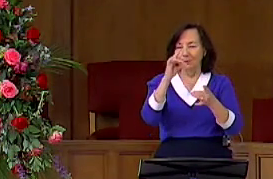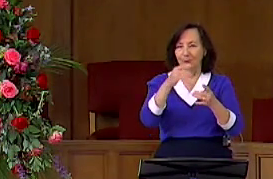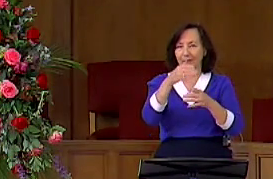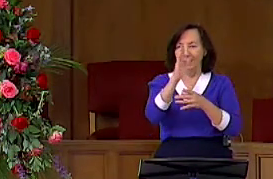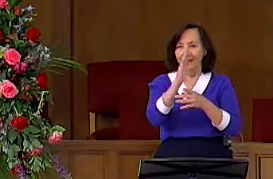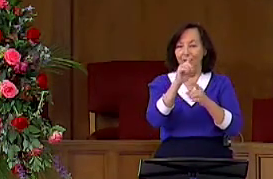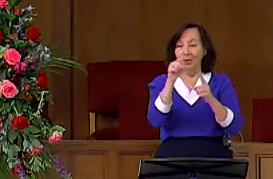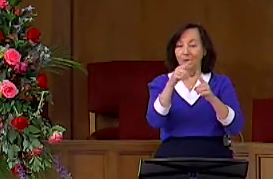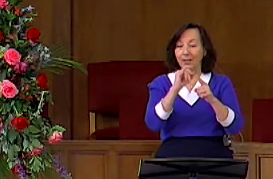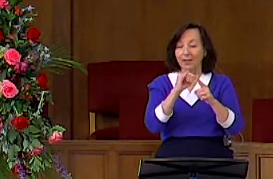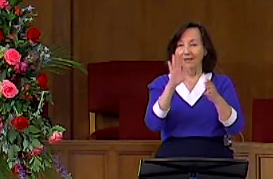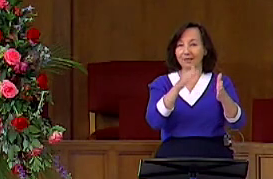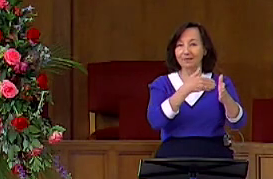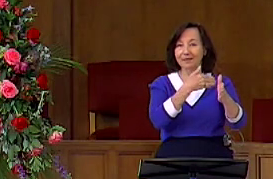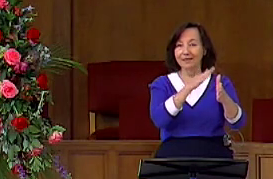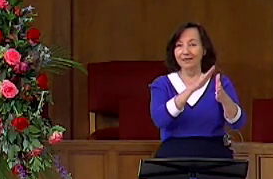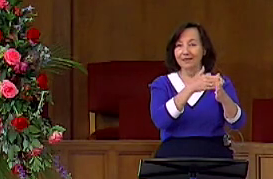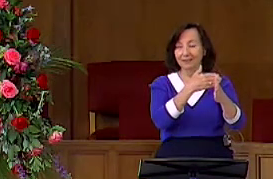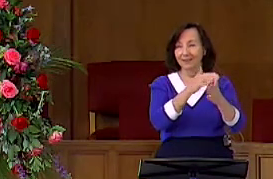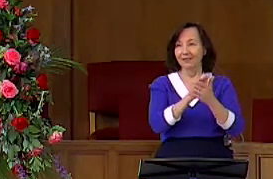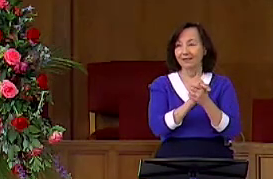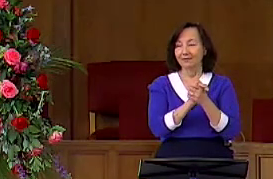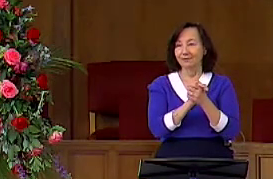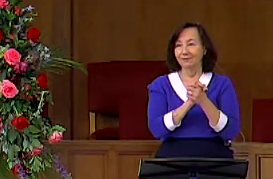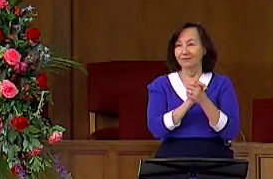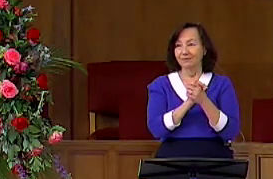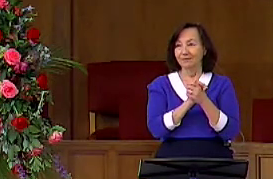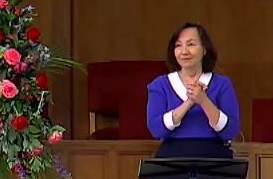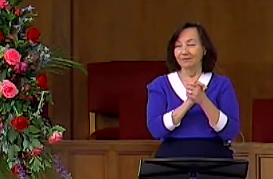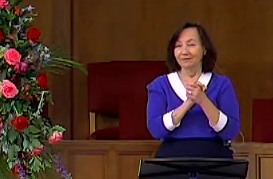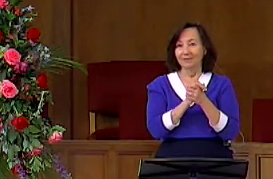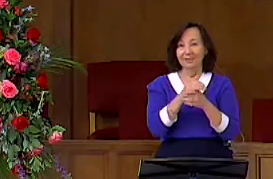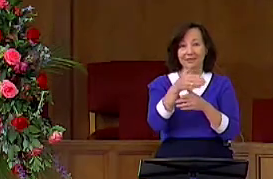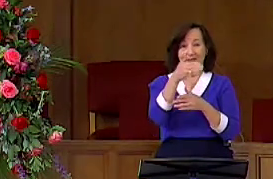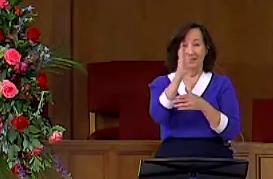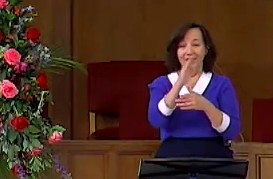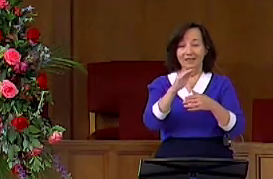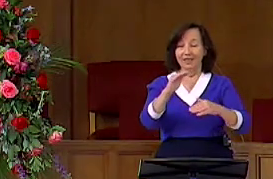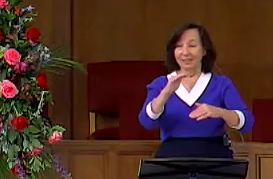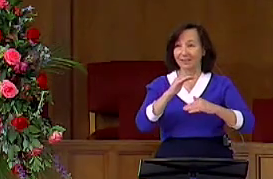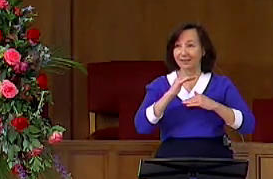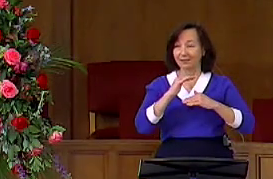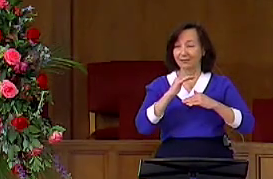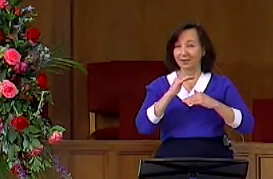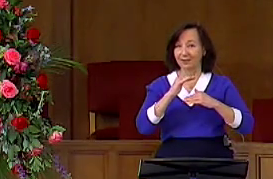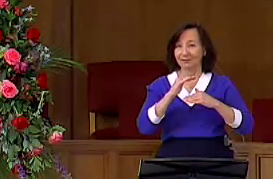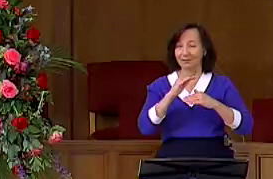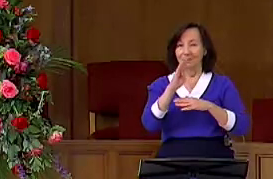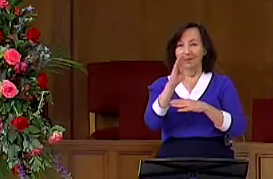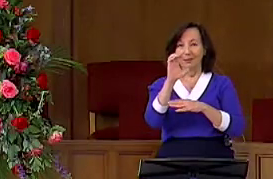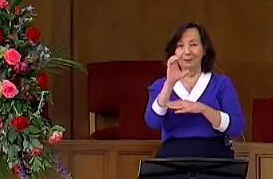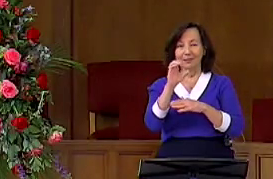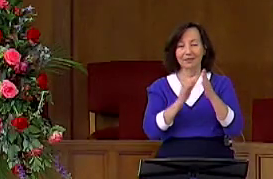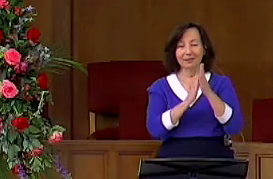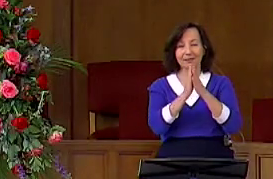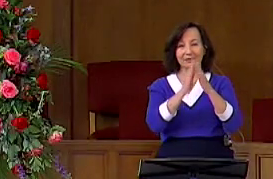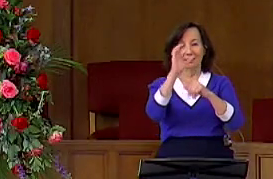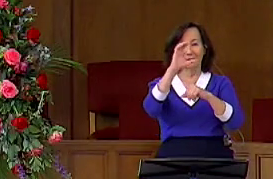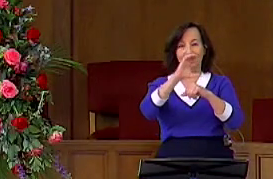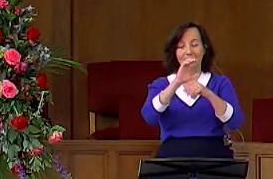when I am singing. And now, God satisfies Bear Creek United Methodist